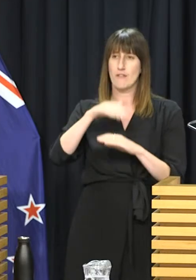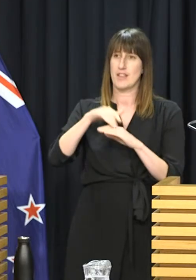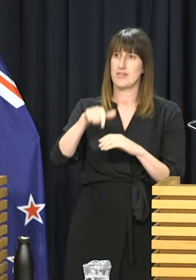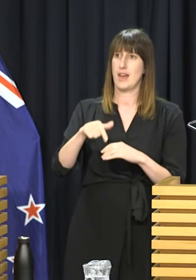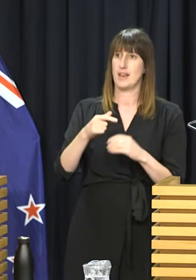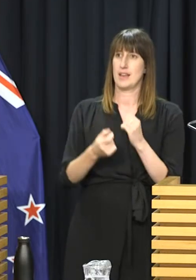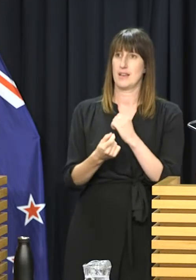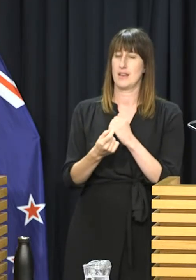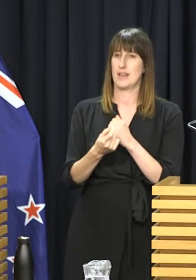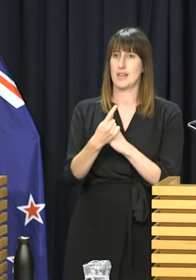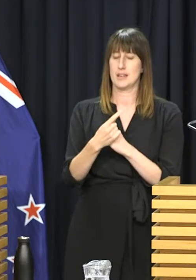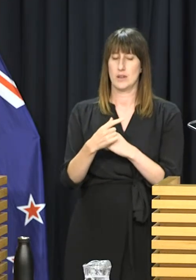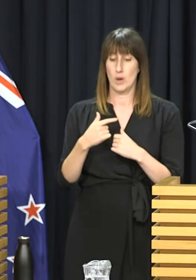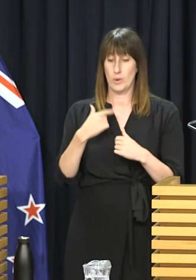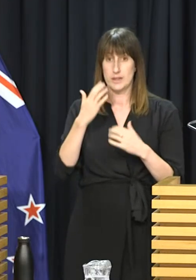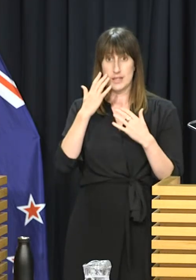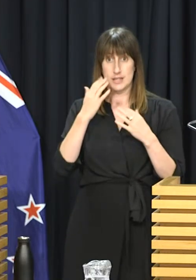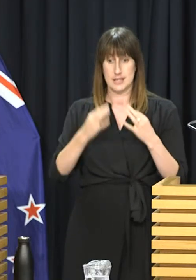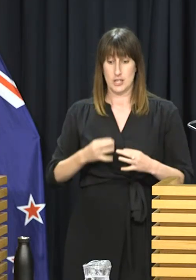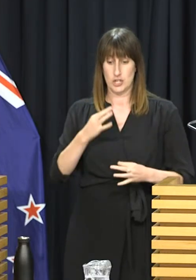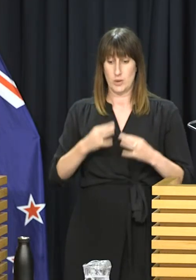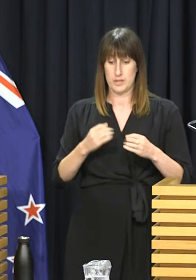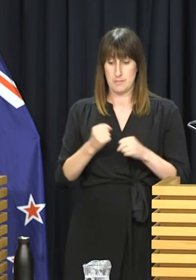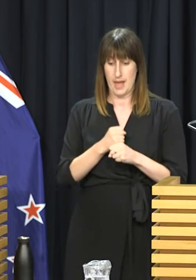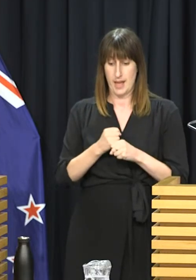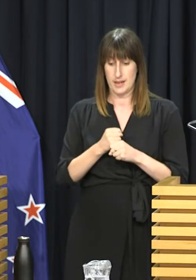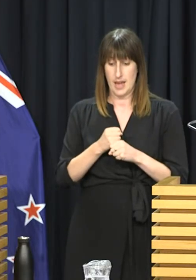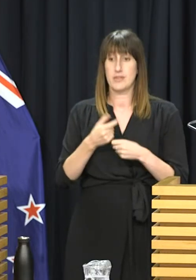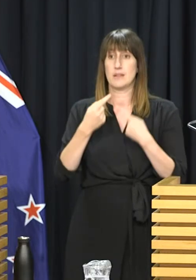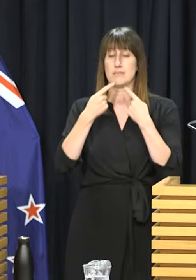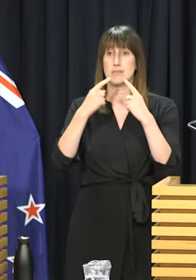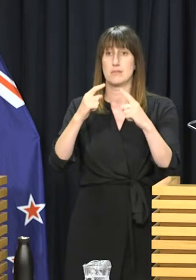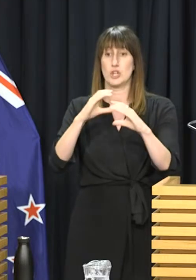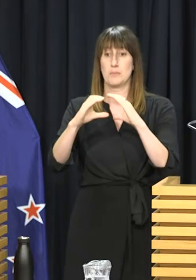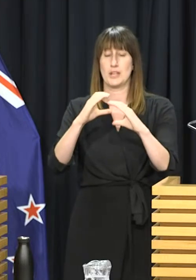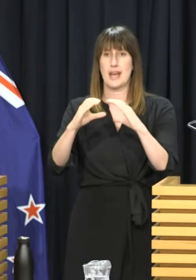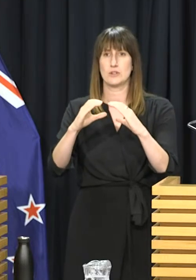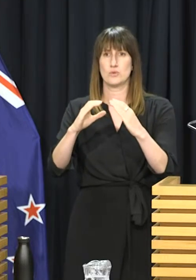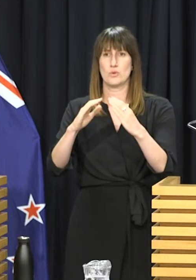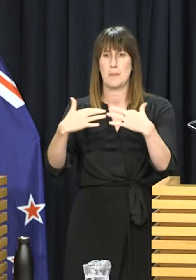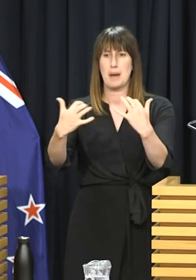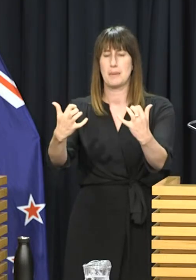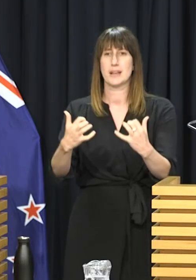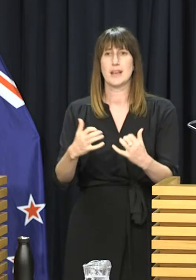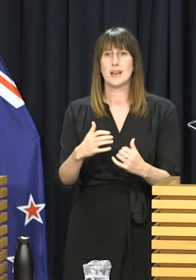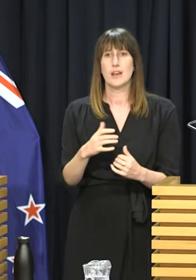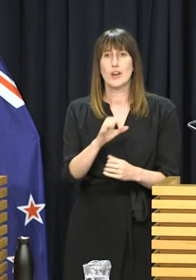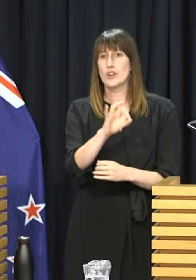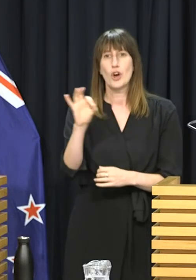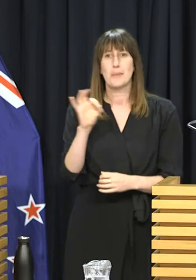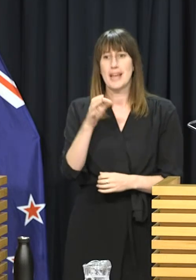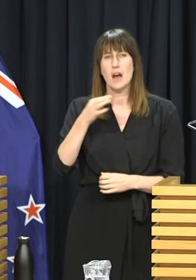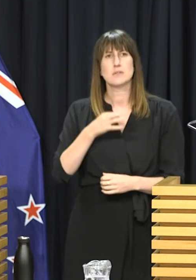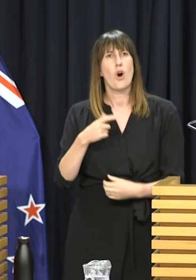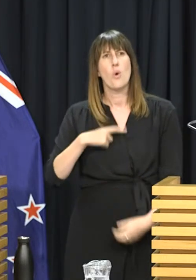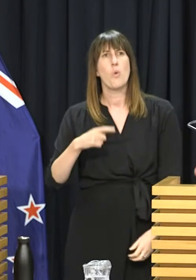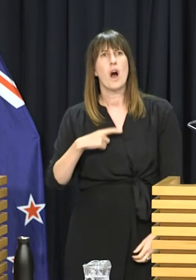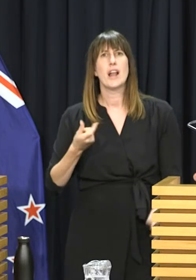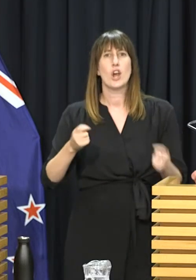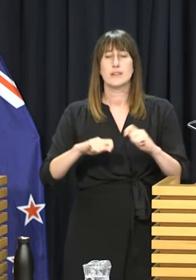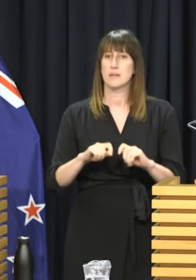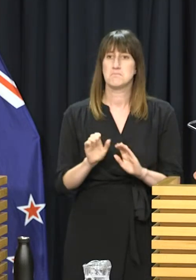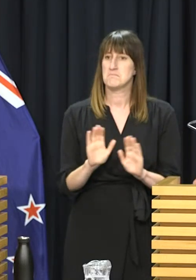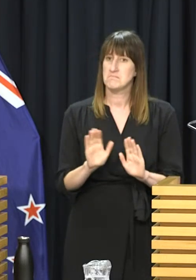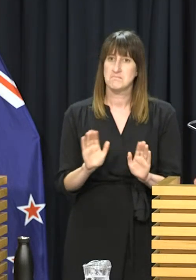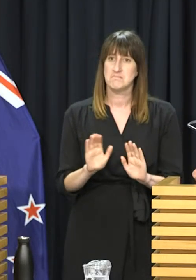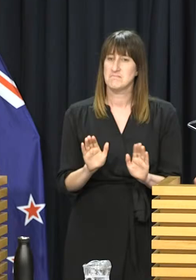was made and then communicated to the public was I don't remember people saying why. People understood why, and my sense was there was a